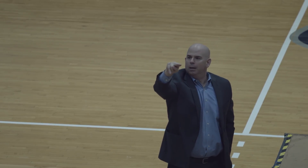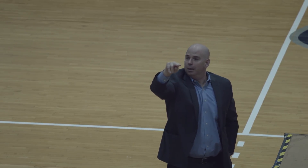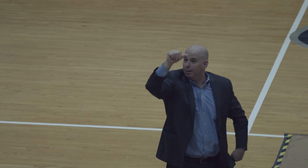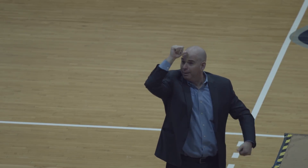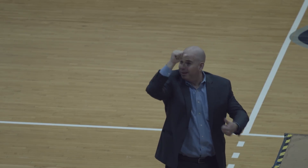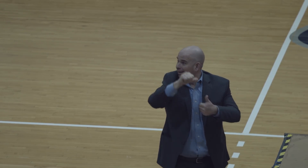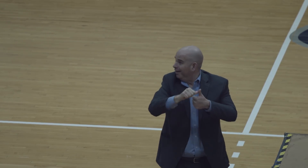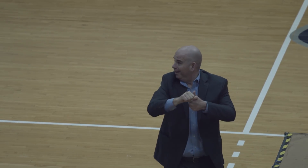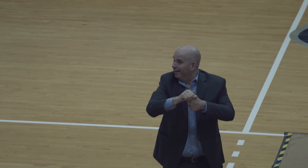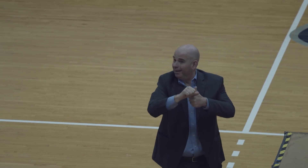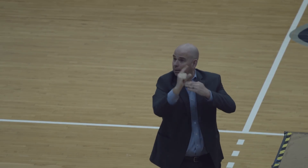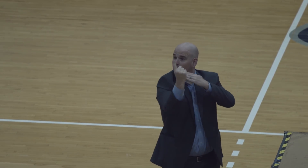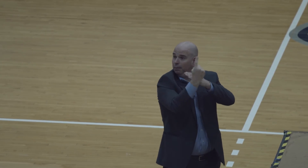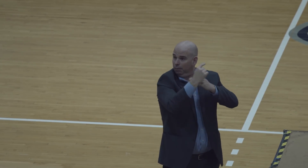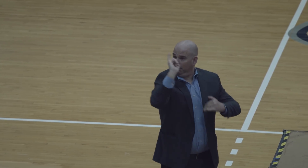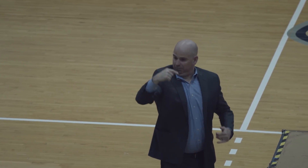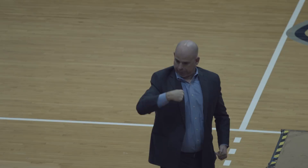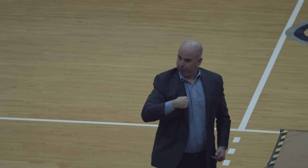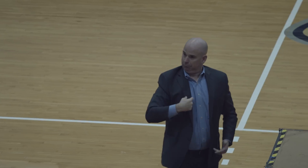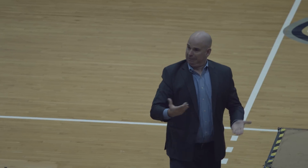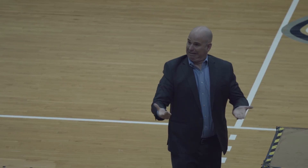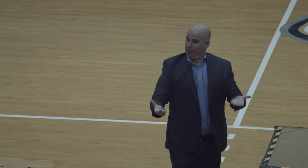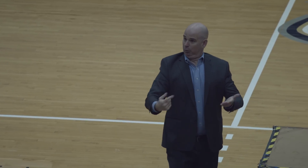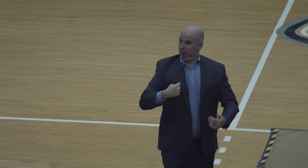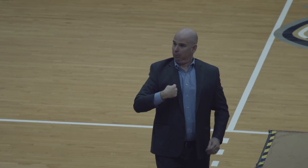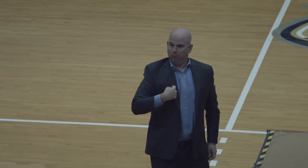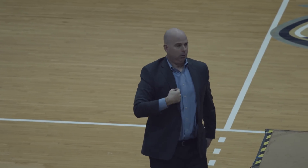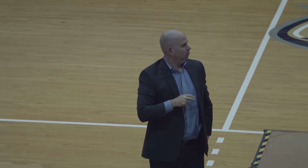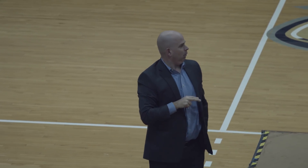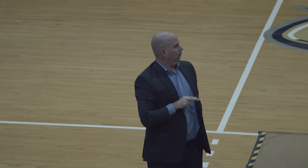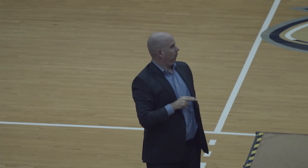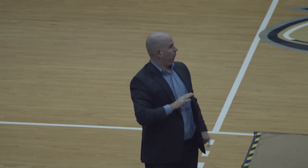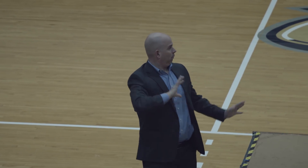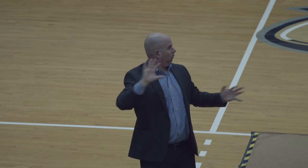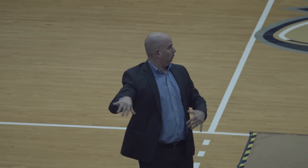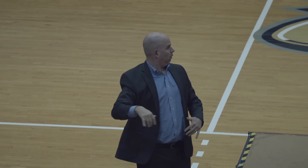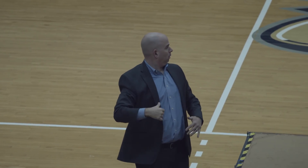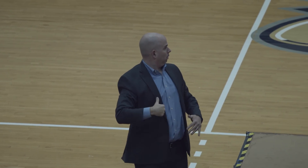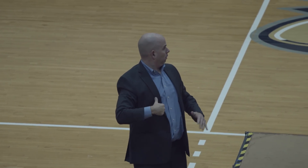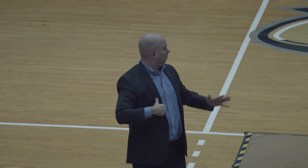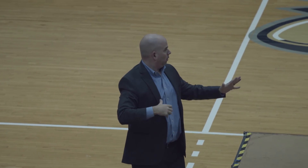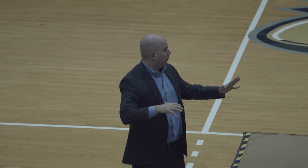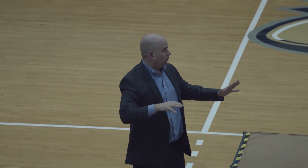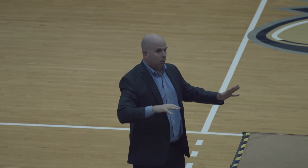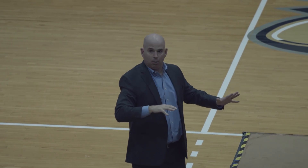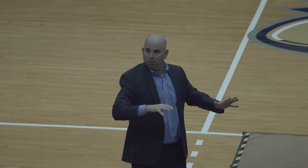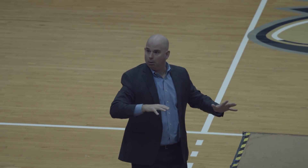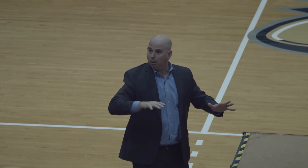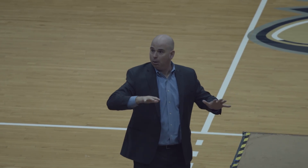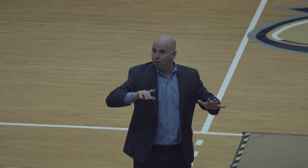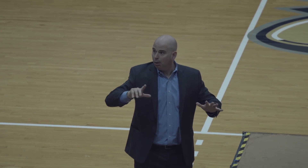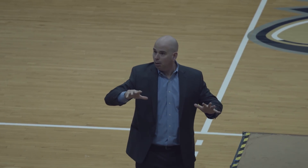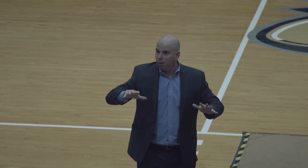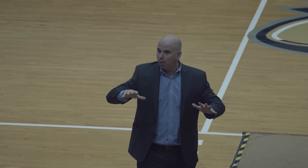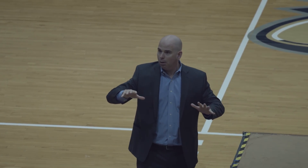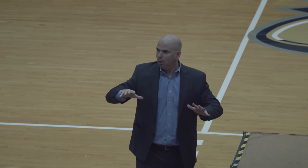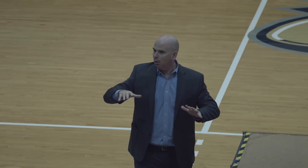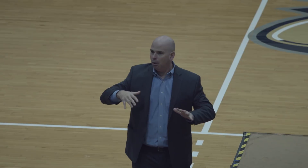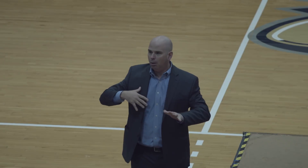Harvey Goodstein. I see somebody saying, do you remember this? I stood right on this very spot, being urged along with everyone else out